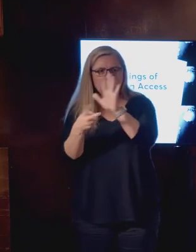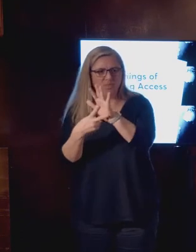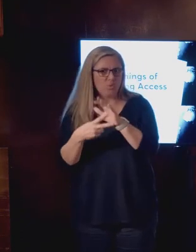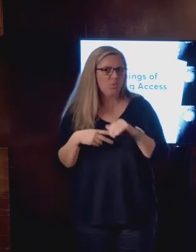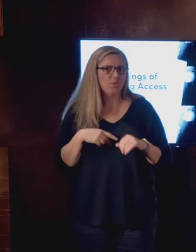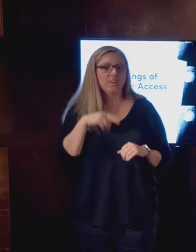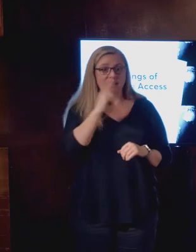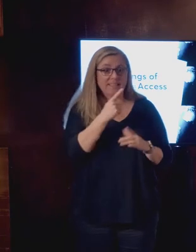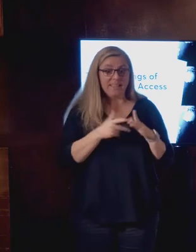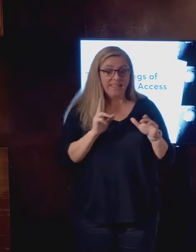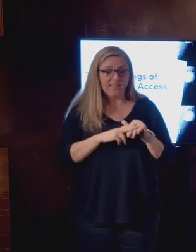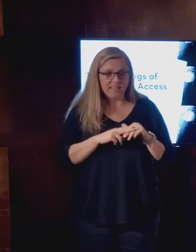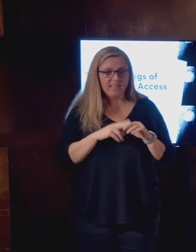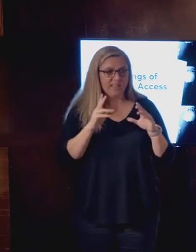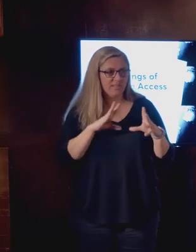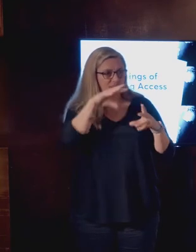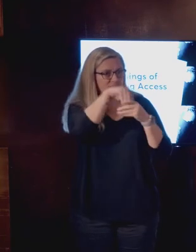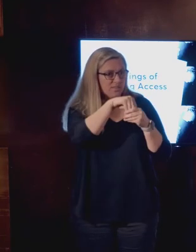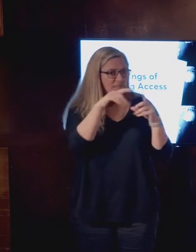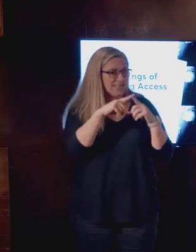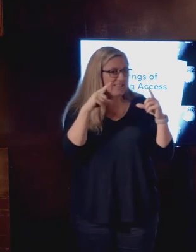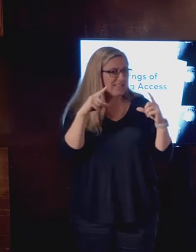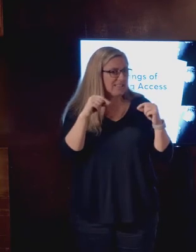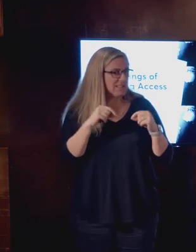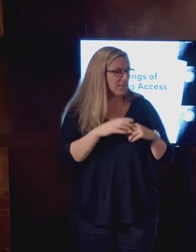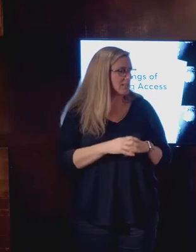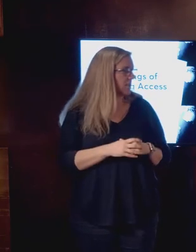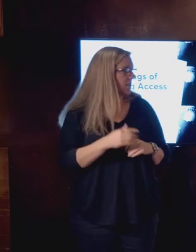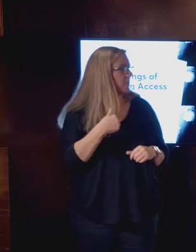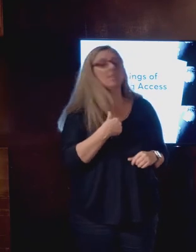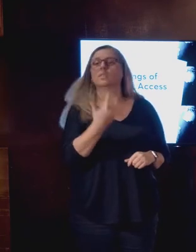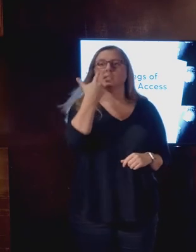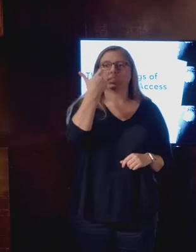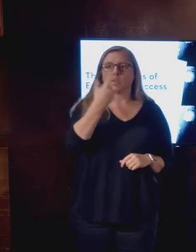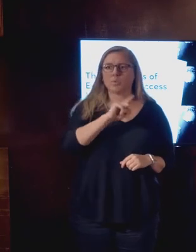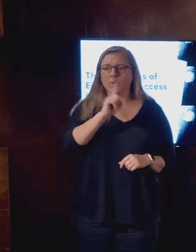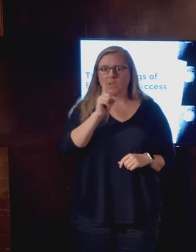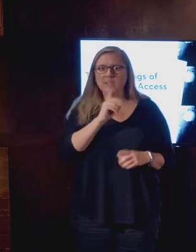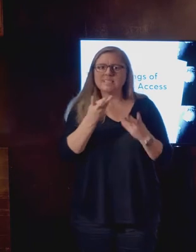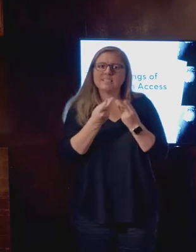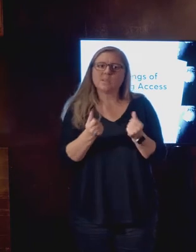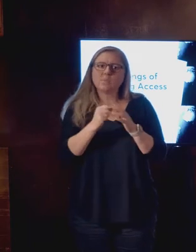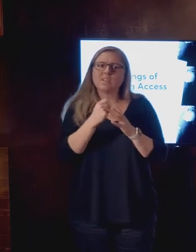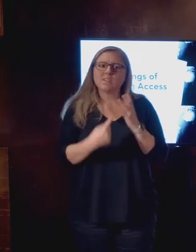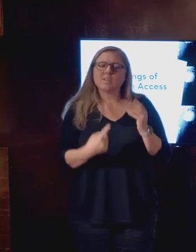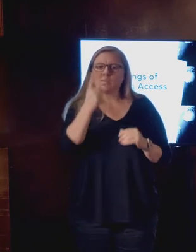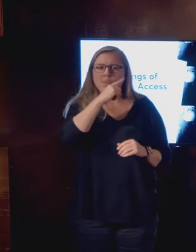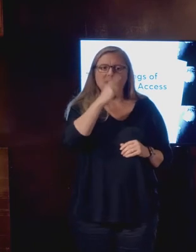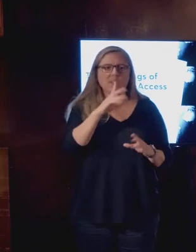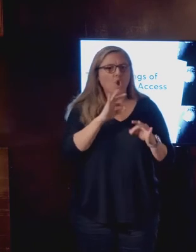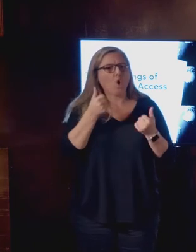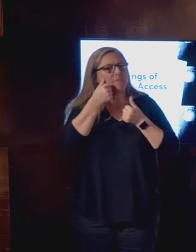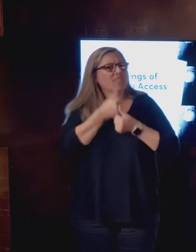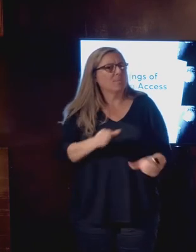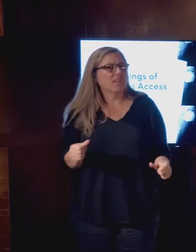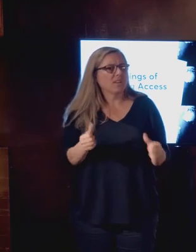well. If you include the ticket, one of the things I have found is that some disabled people aren't really